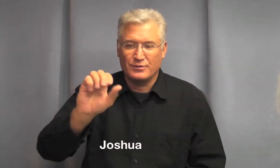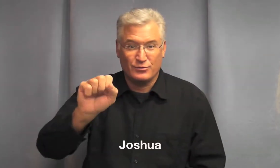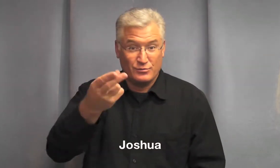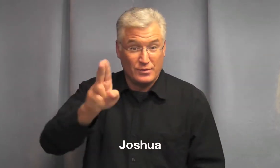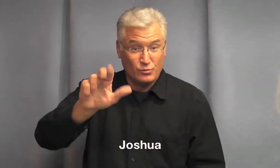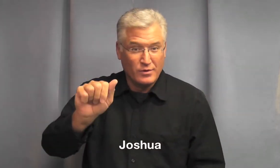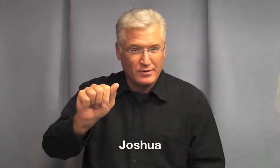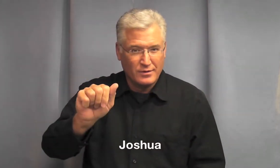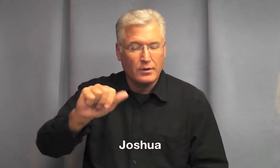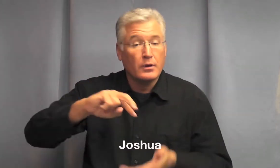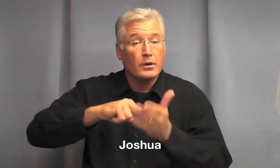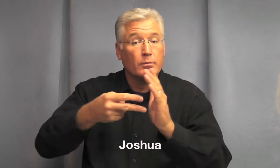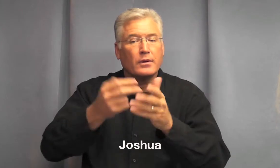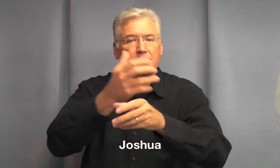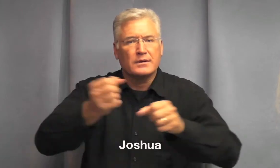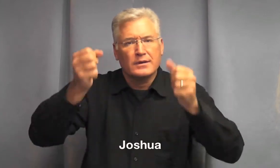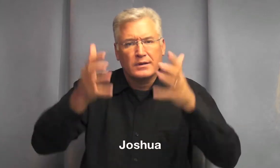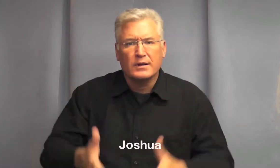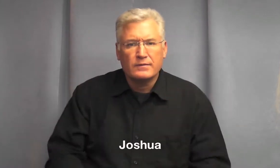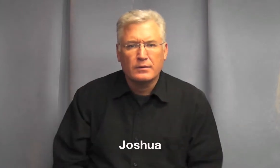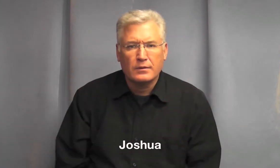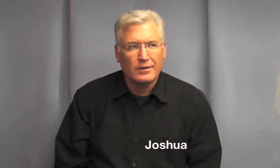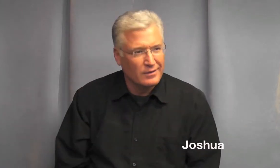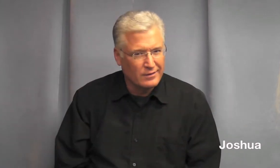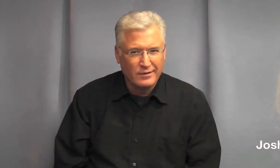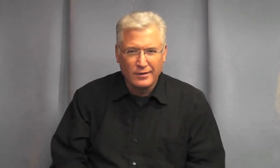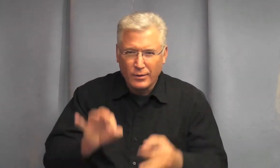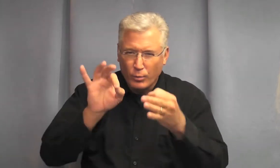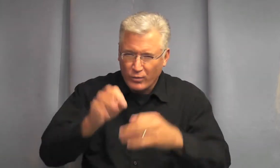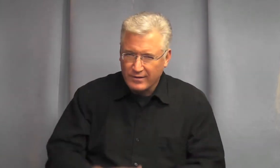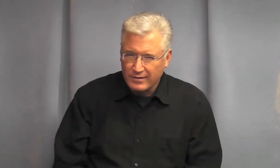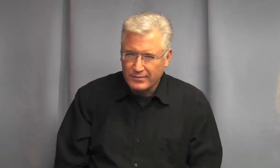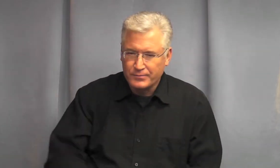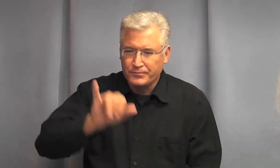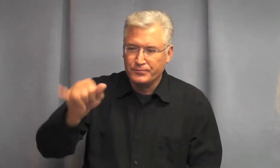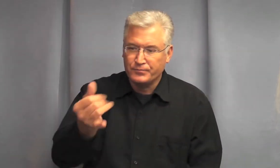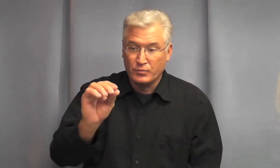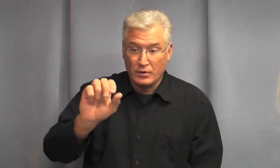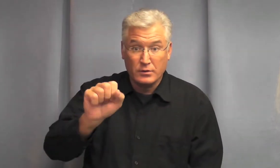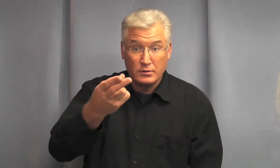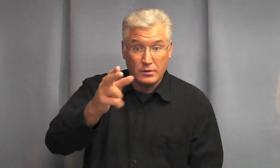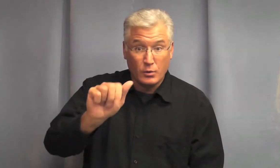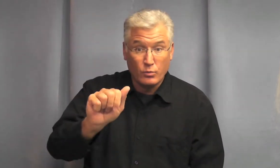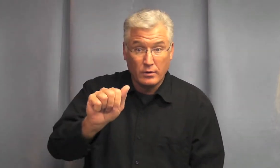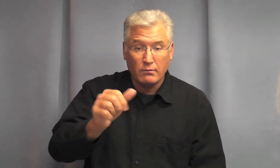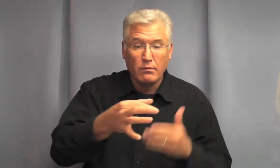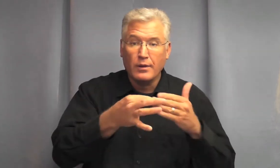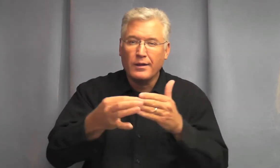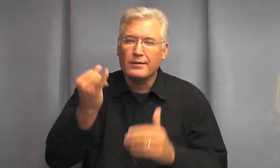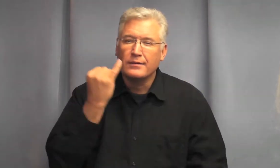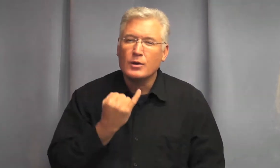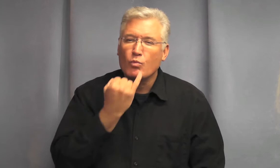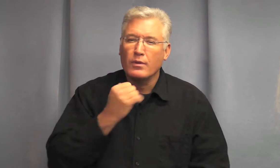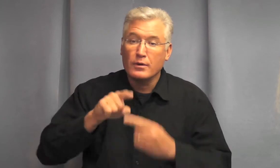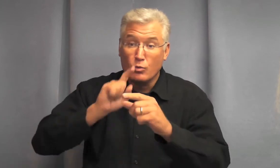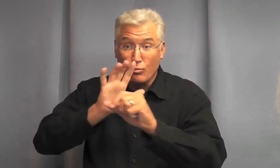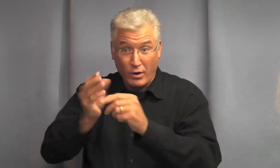The name Joshua, it means salvation. And that's perfect because Joshua, he led